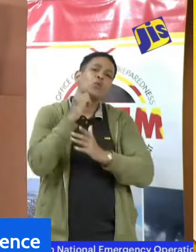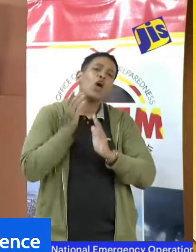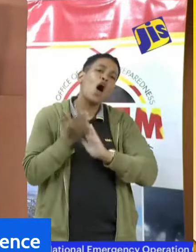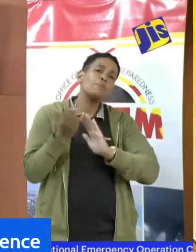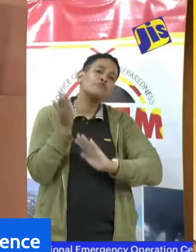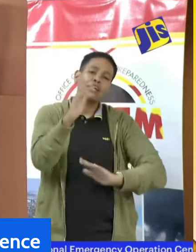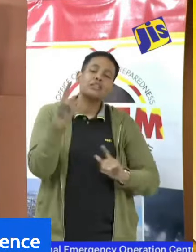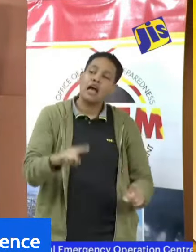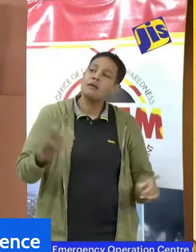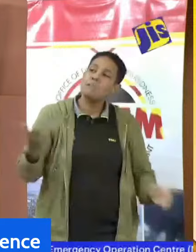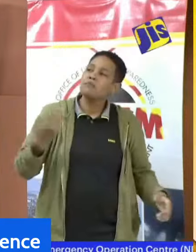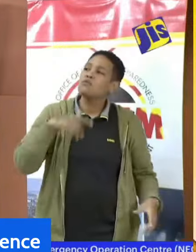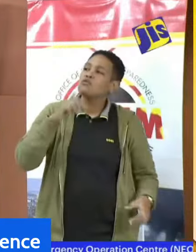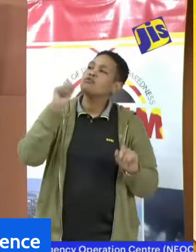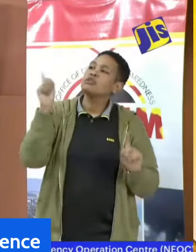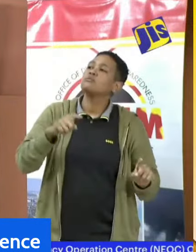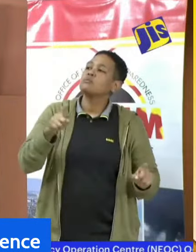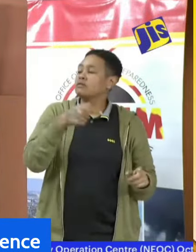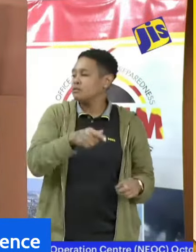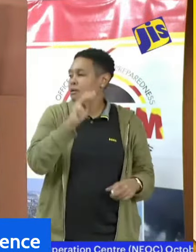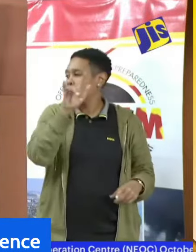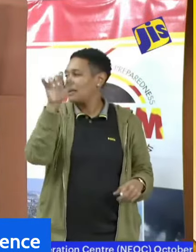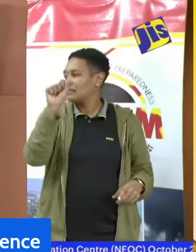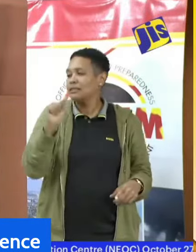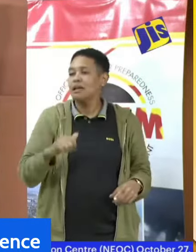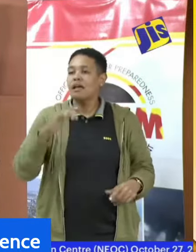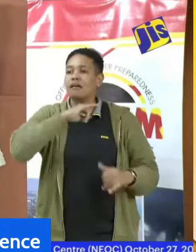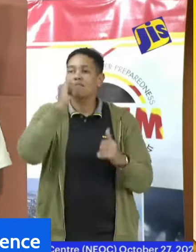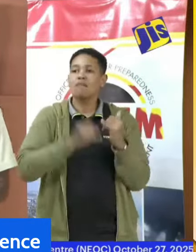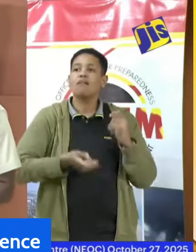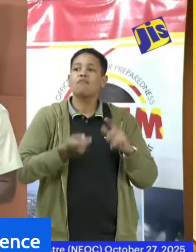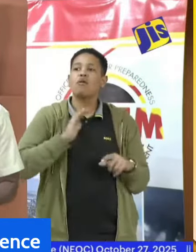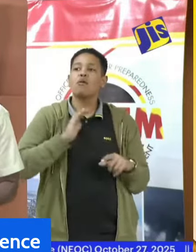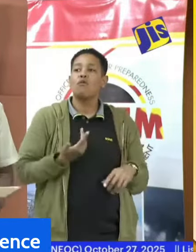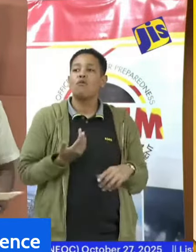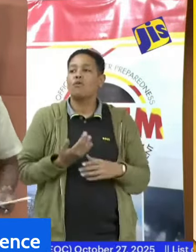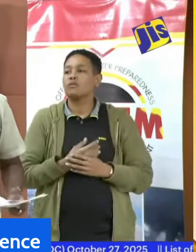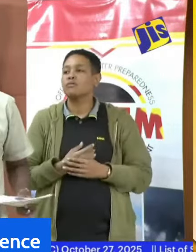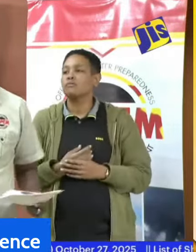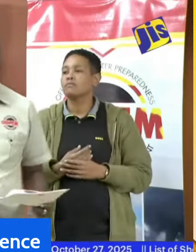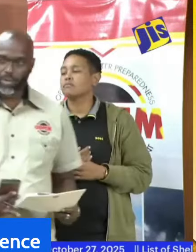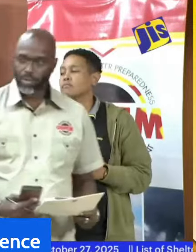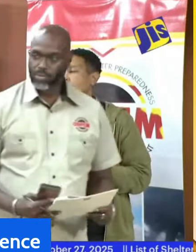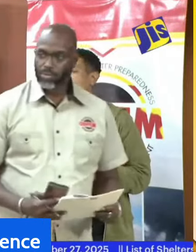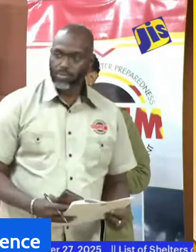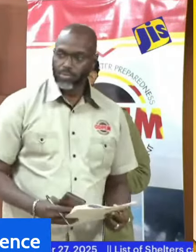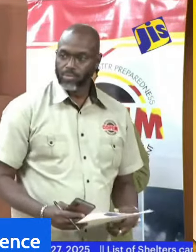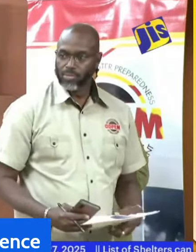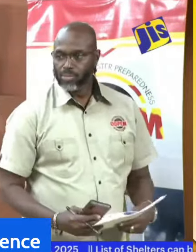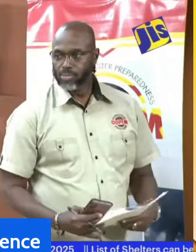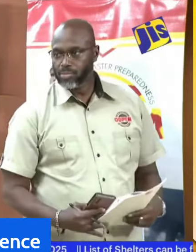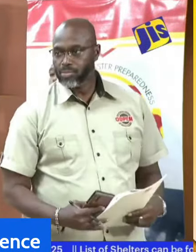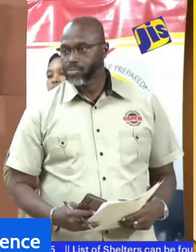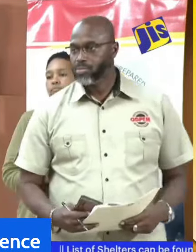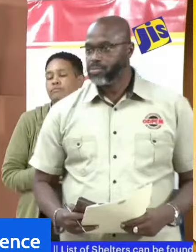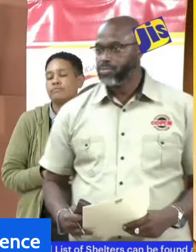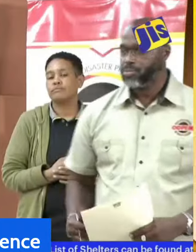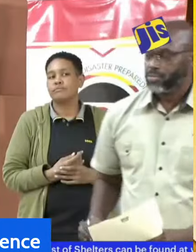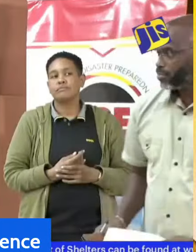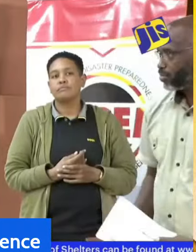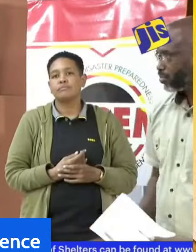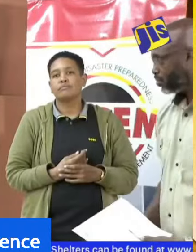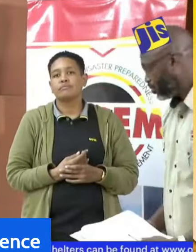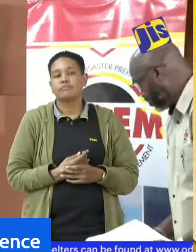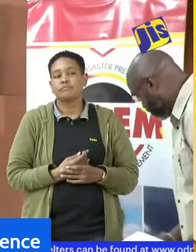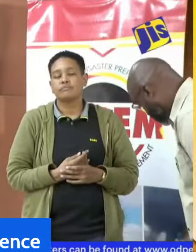operation in response to Melissa. Perfect. And finally, from our viewers, they wanted to know what parishes would be first affected. The people on the live